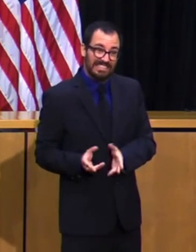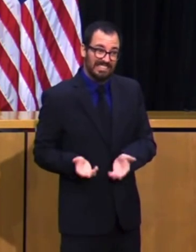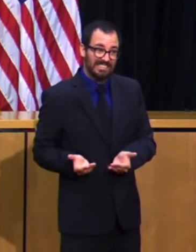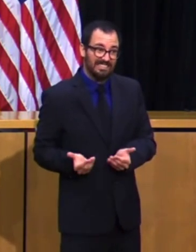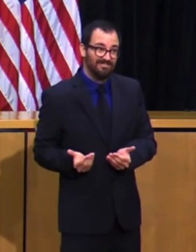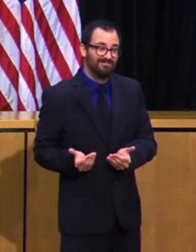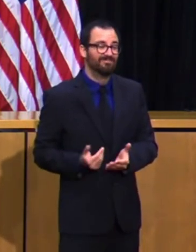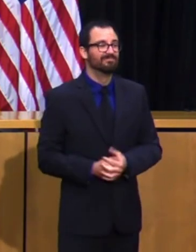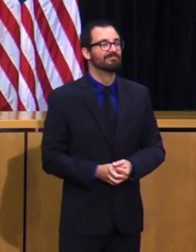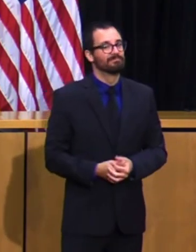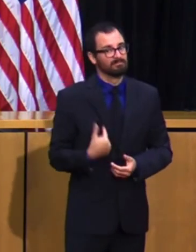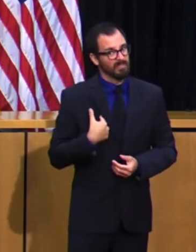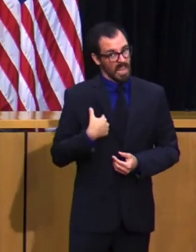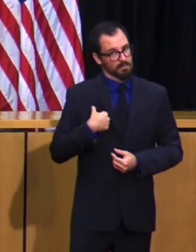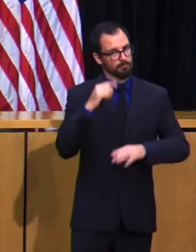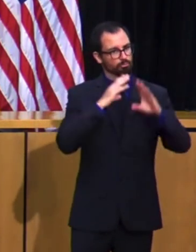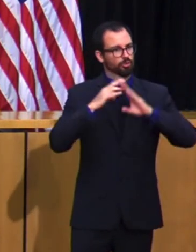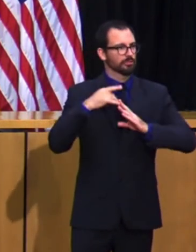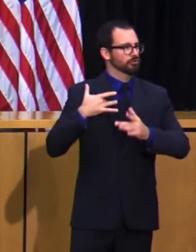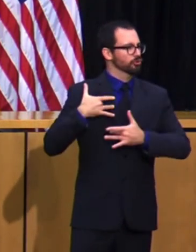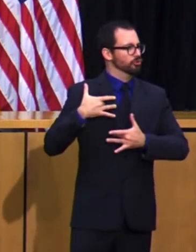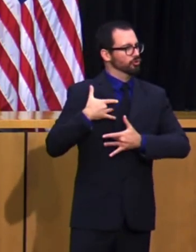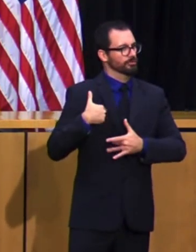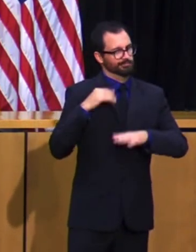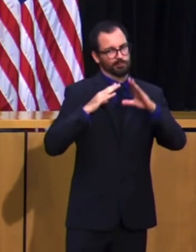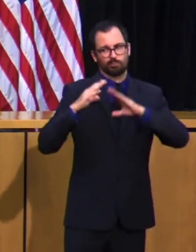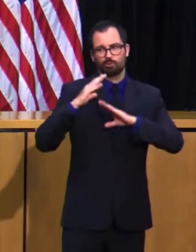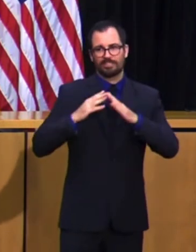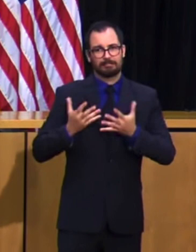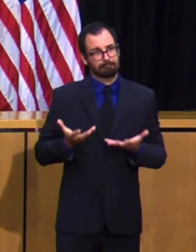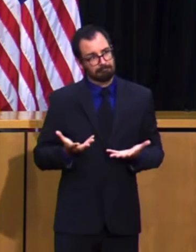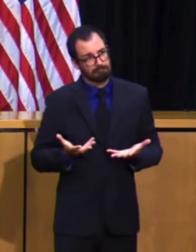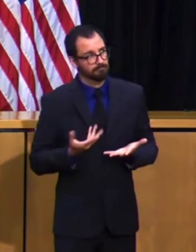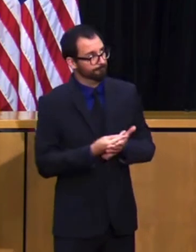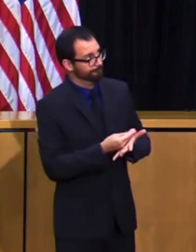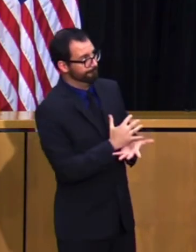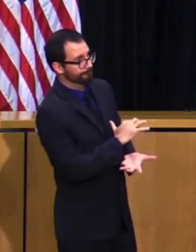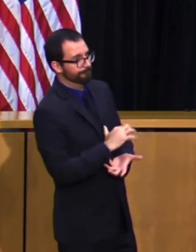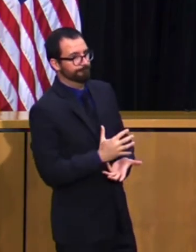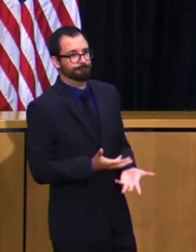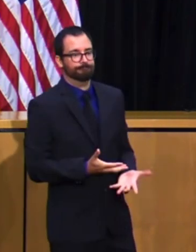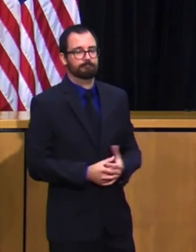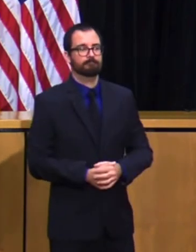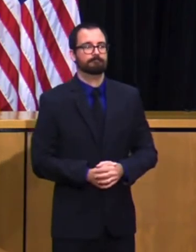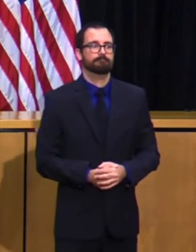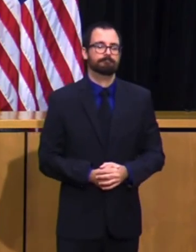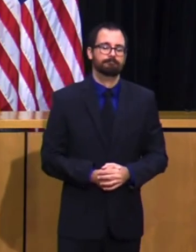folks who are part of the UI system for whom